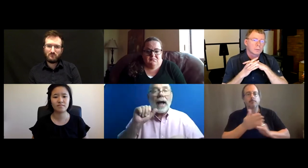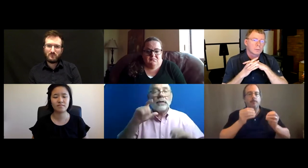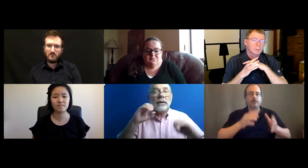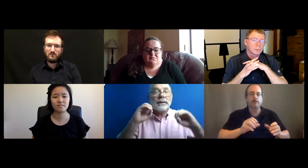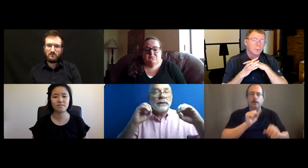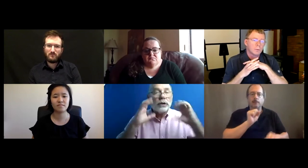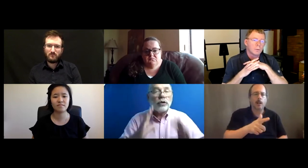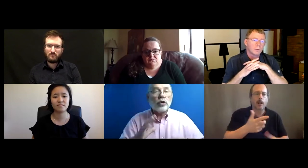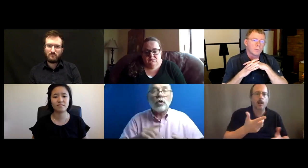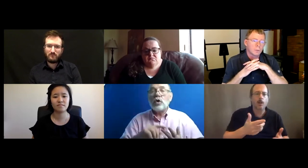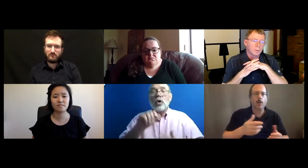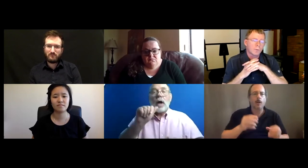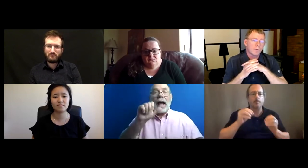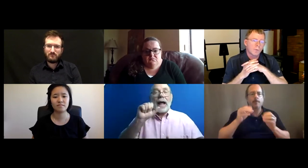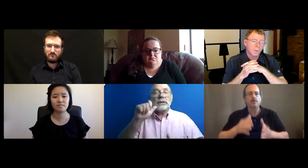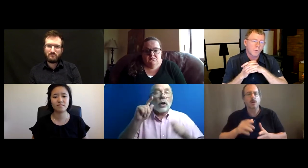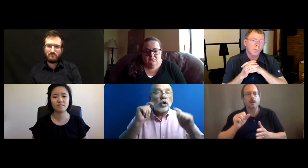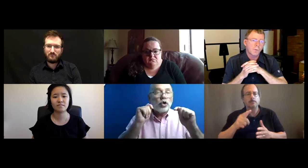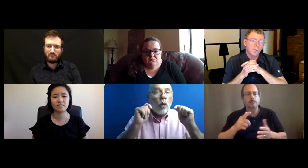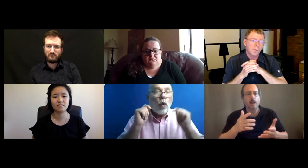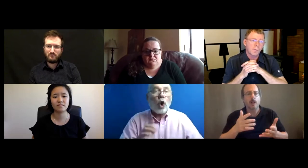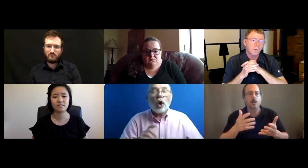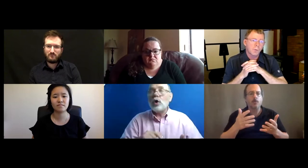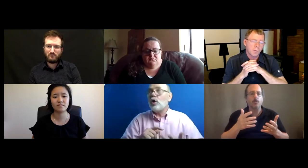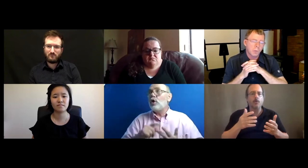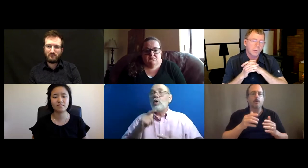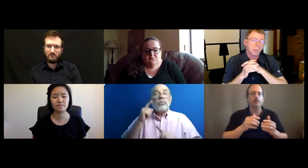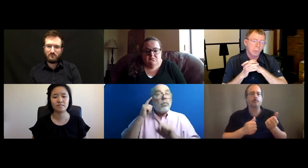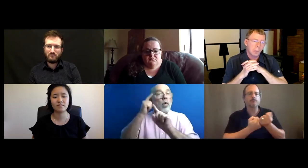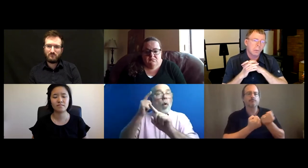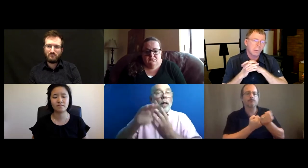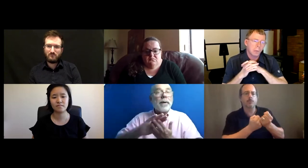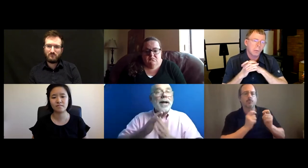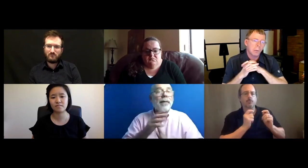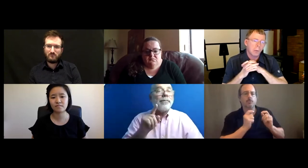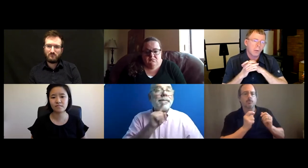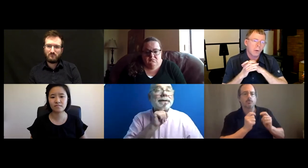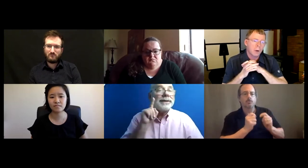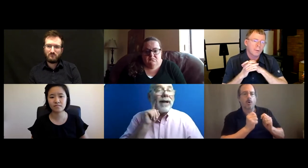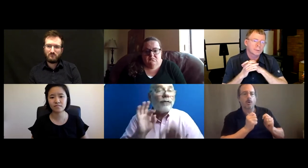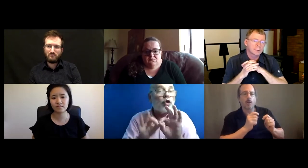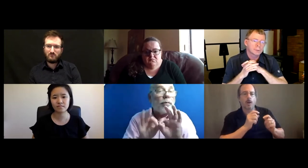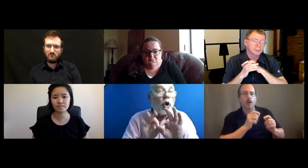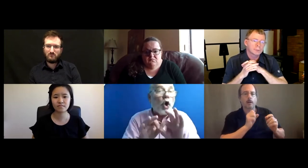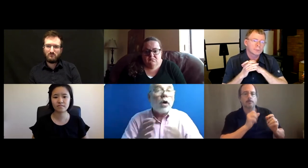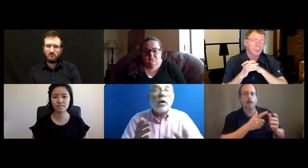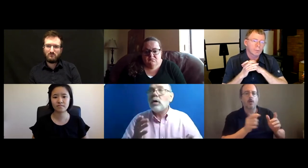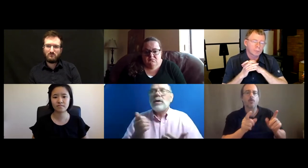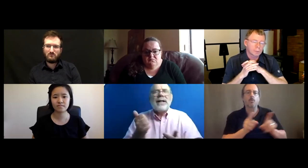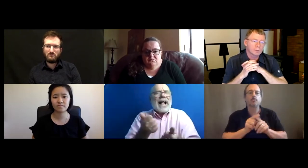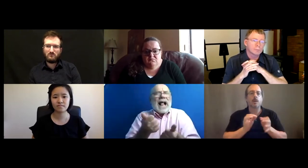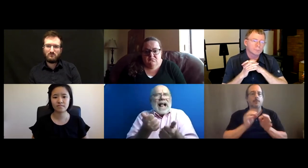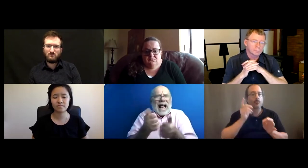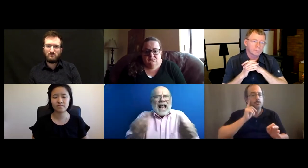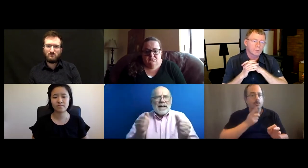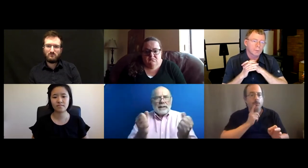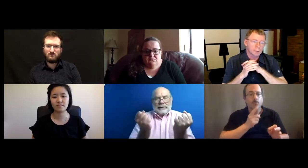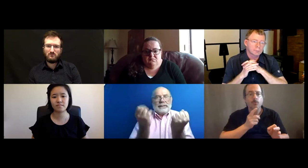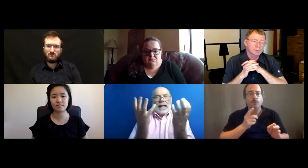become ASL instructors, ASL educators, ASL tutors, and eventually deaf